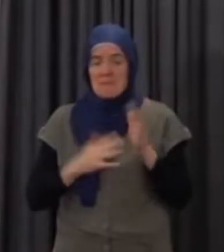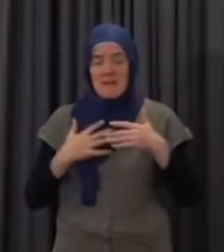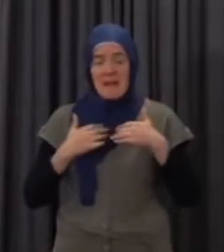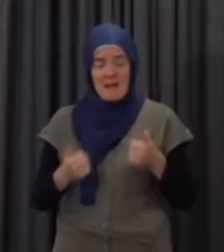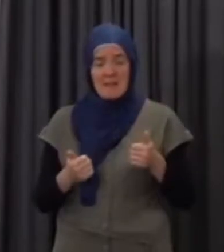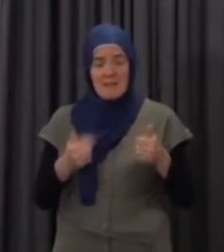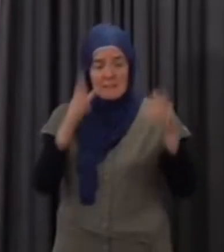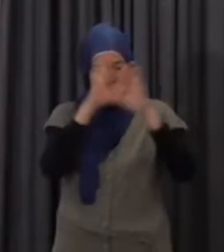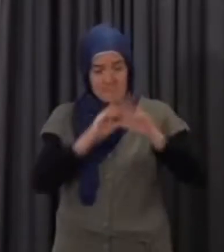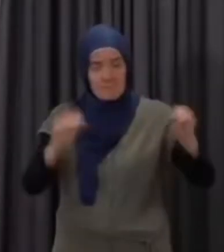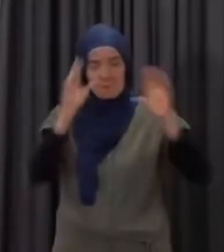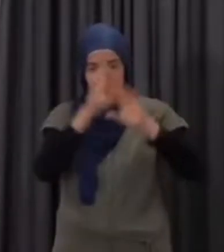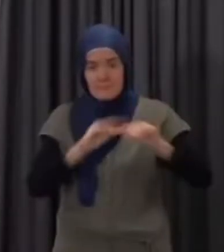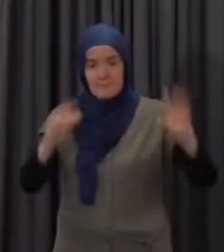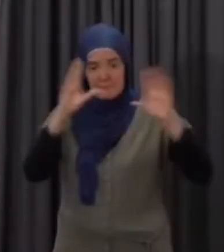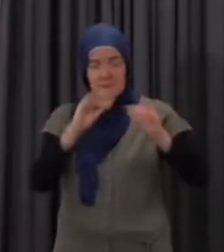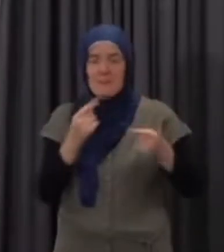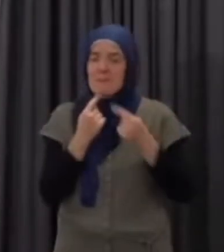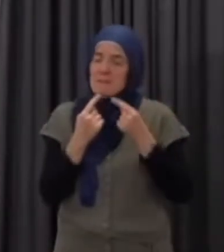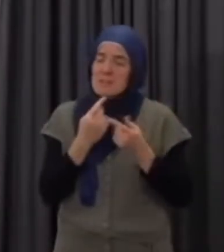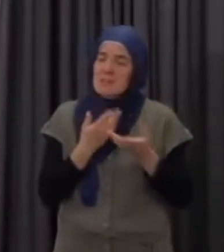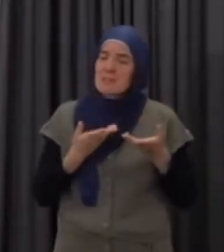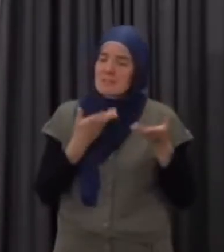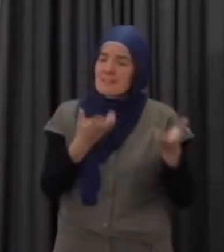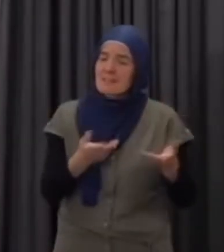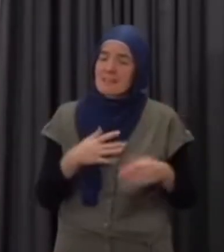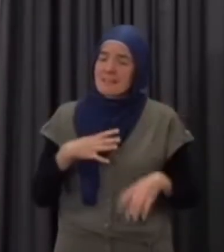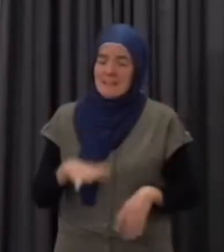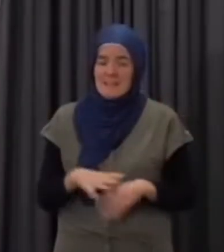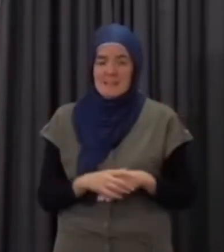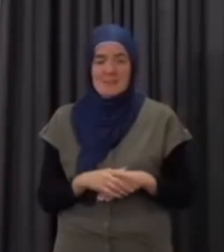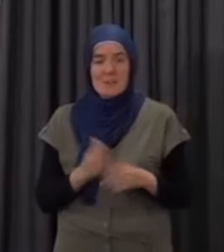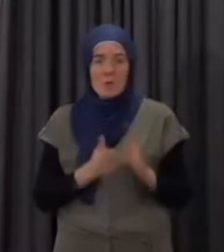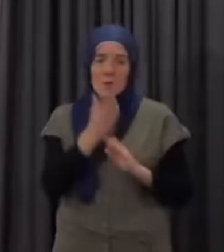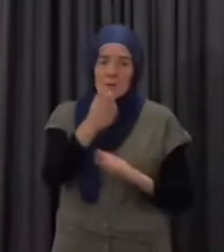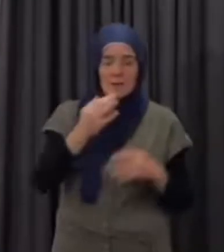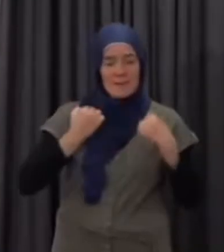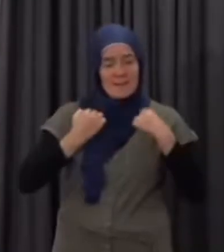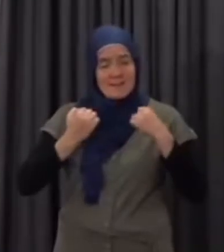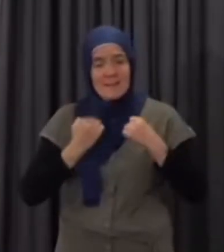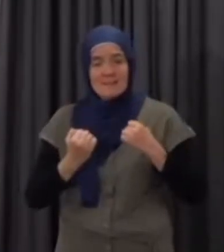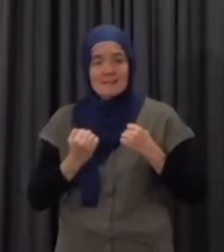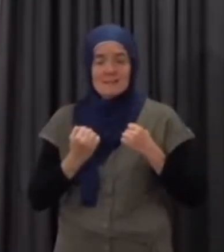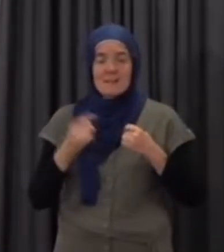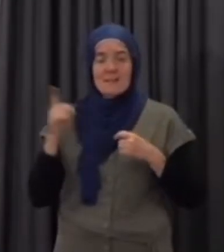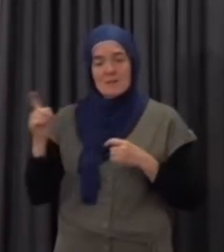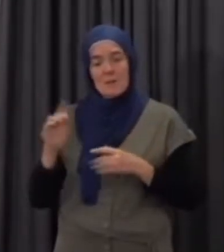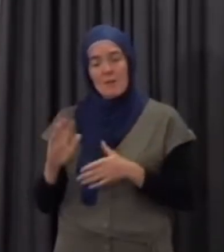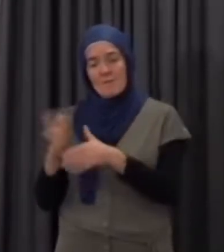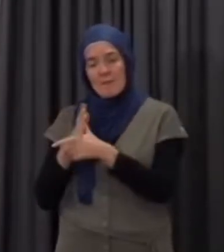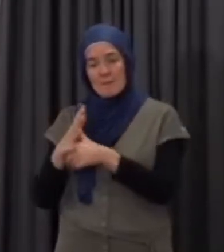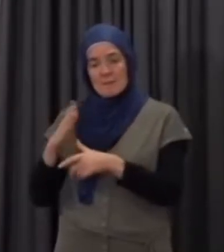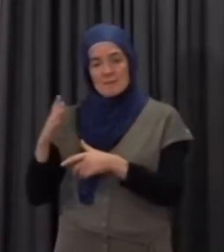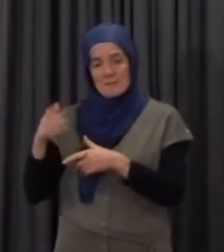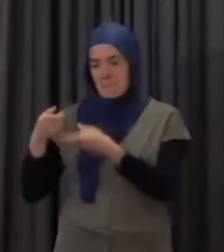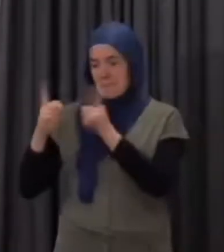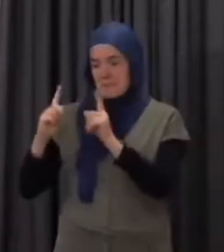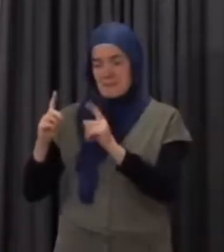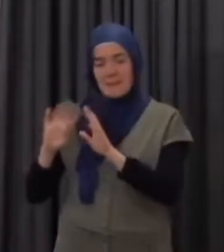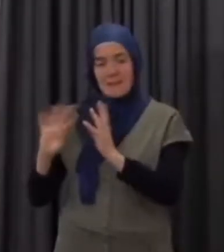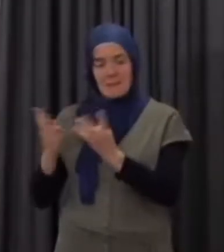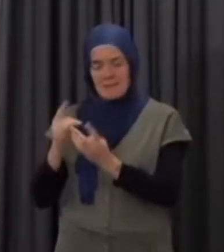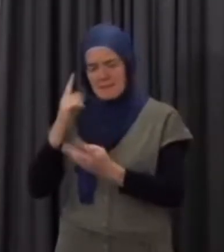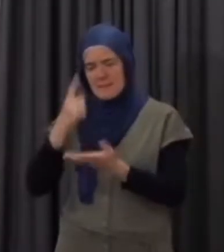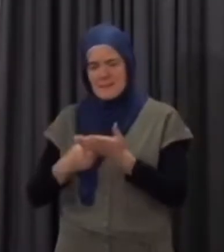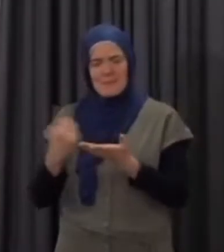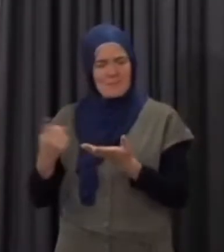the expansion of the opportunity to do exercise is actually to reinforce that. That's a decision that the First Minister and the Cabinet have made in Wales. I think there's also a